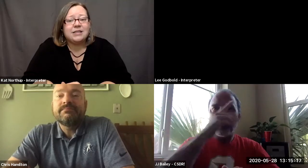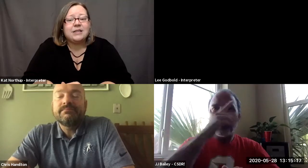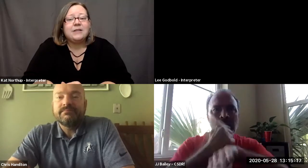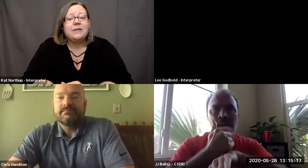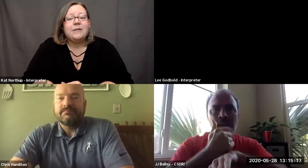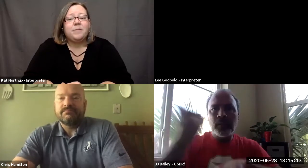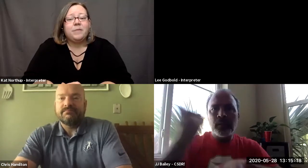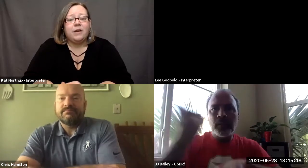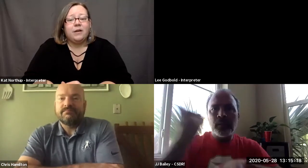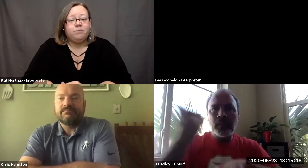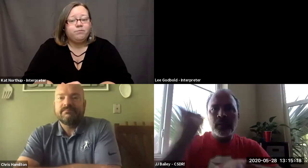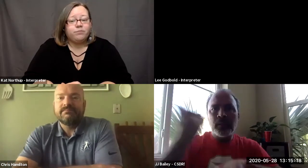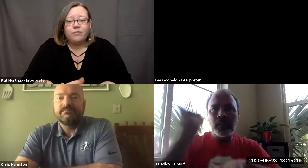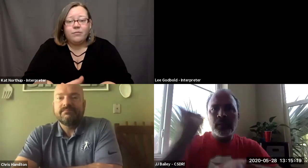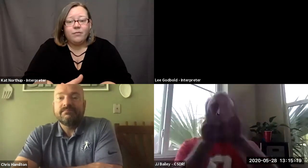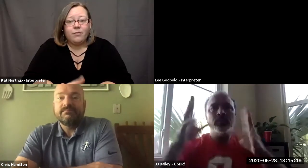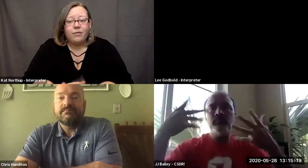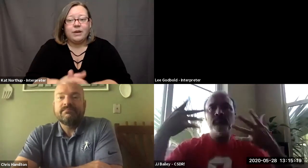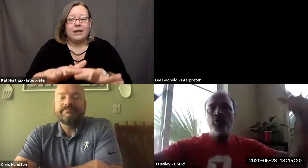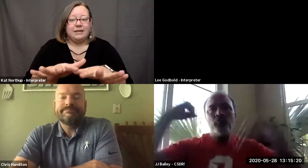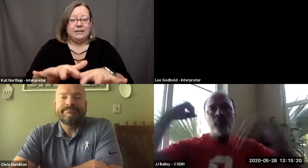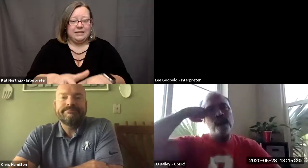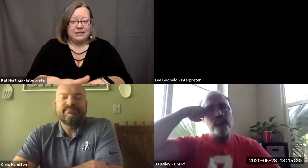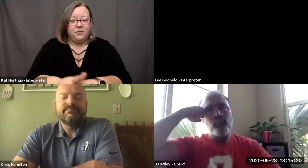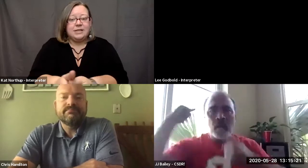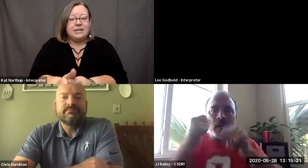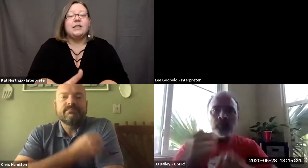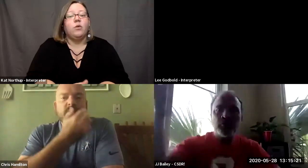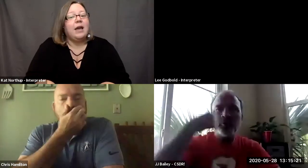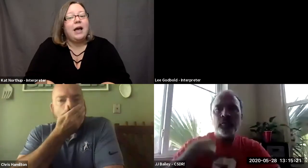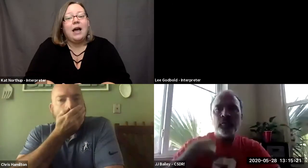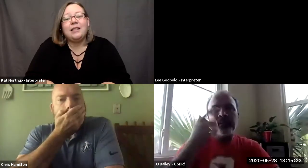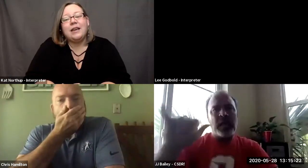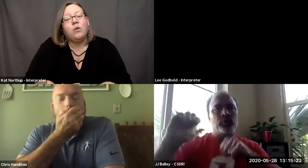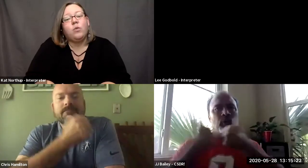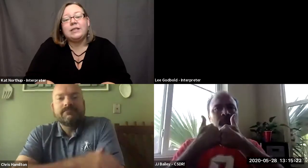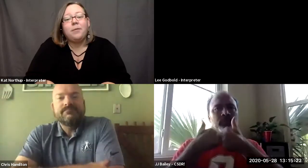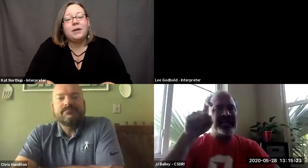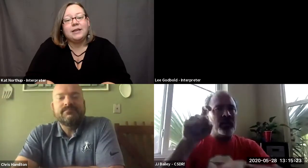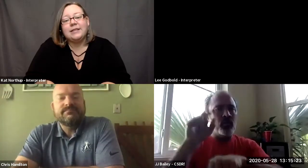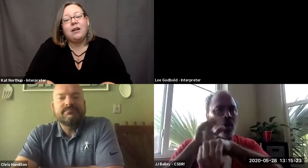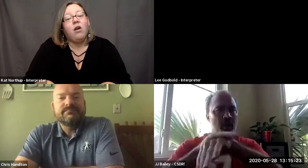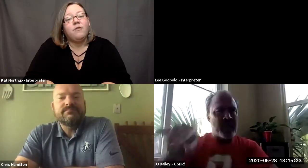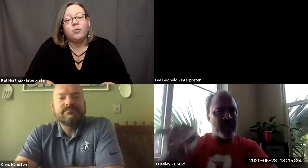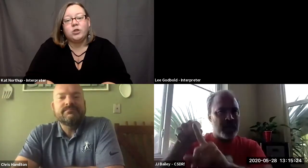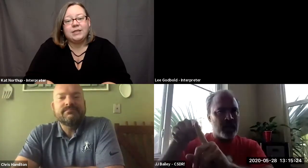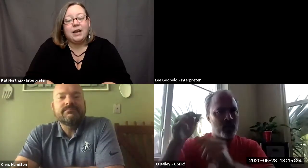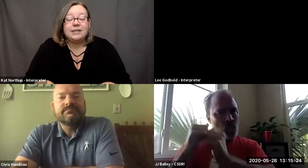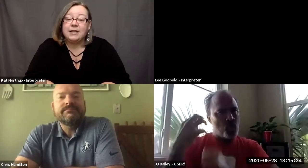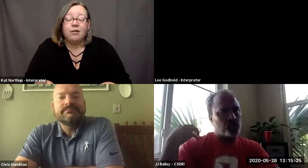athletes. And it's freezing. So yeah, I think what's happening is that a lot of them are just kind of sitting on